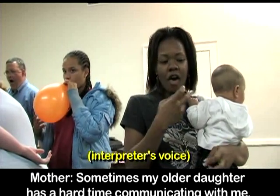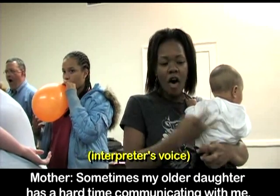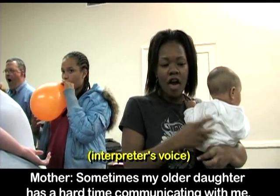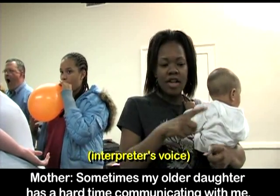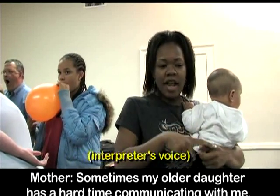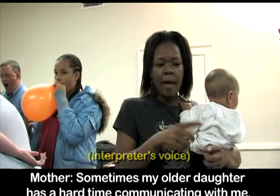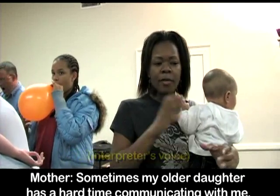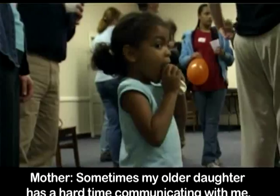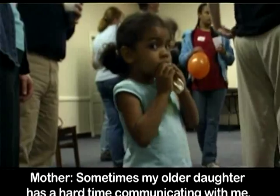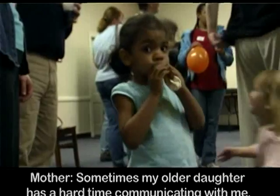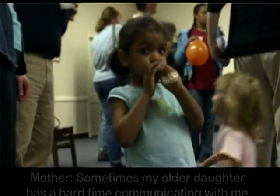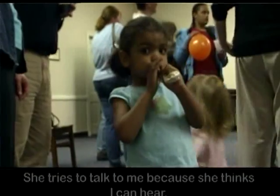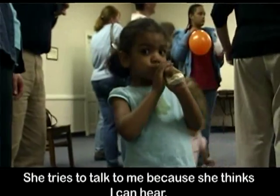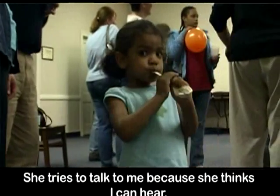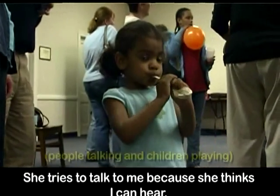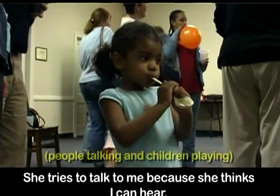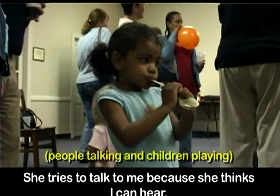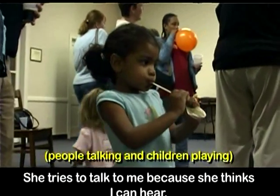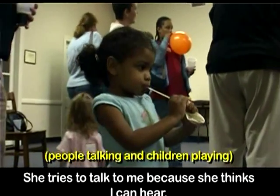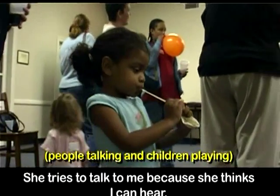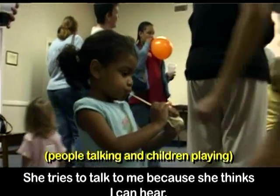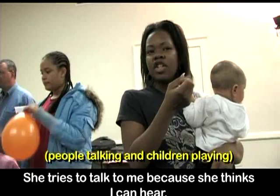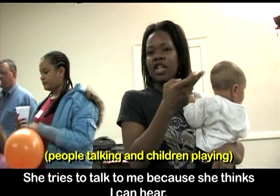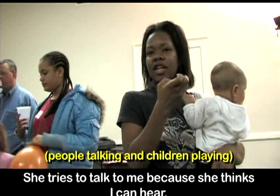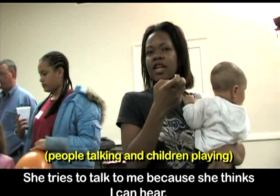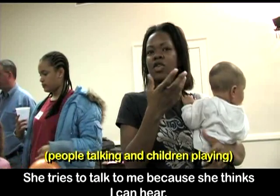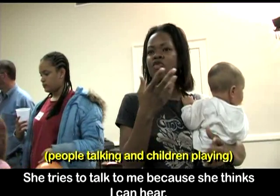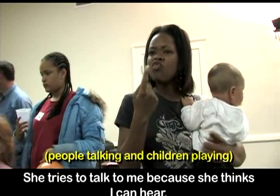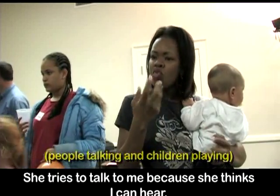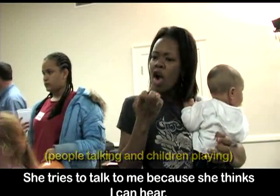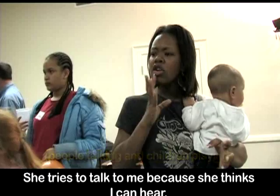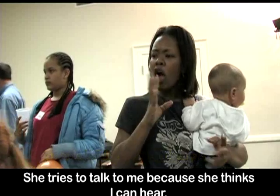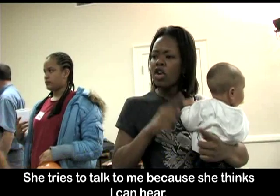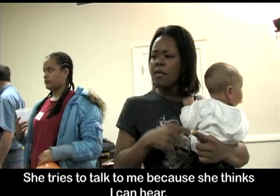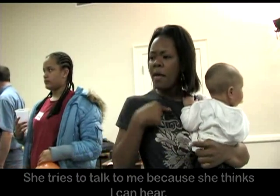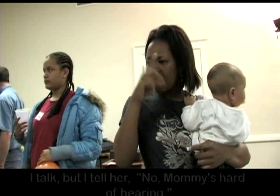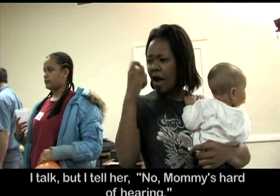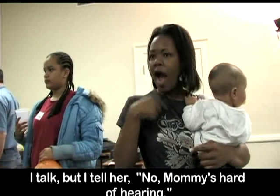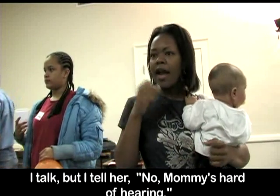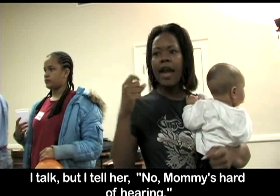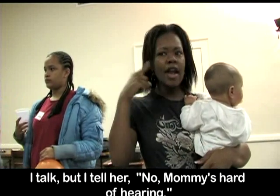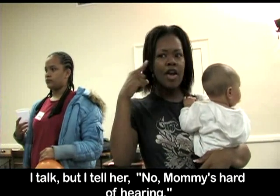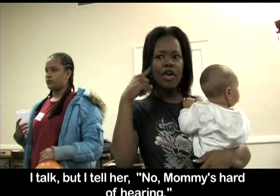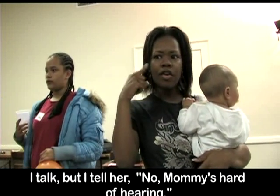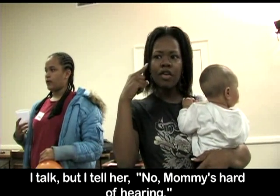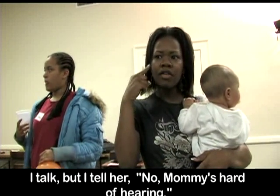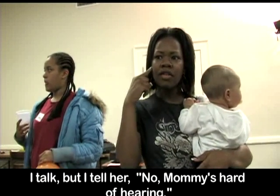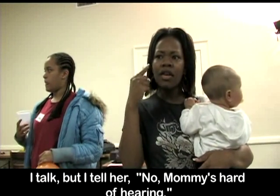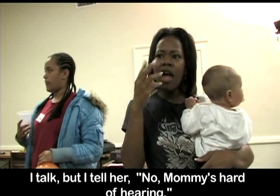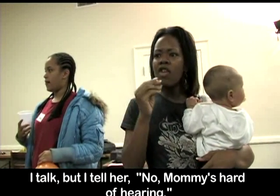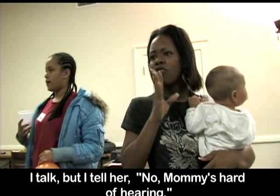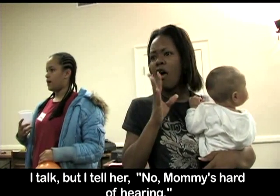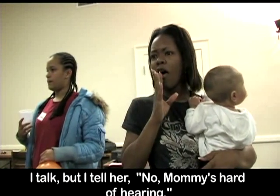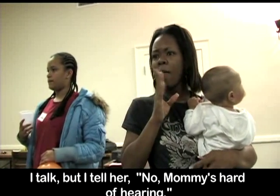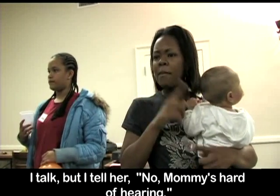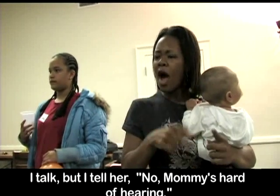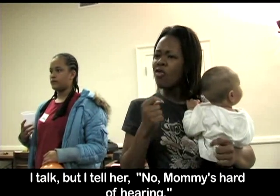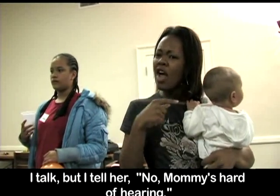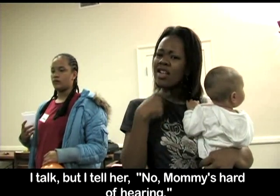hard time communicating with me. She tries to talk to me because she thinks I can hear. I talk, but I tell her, no,